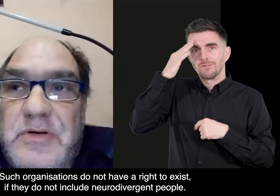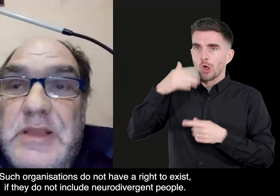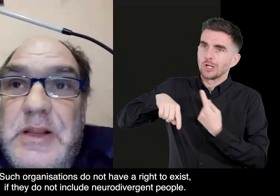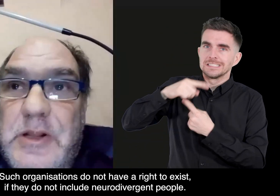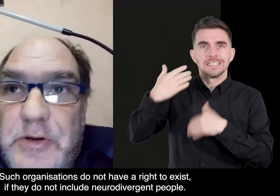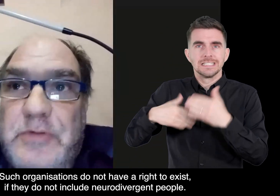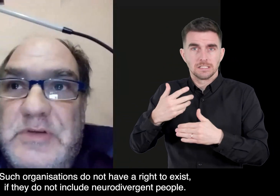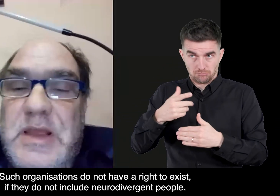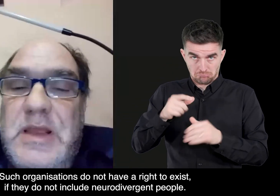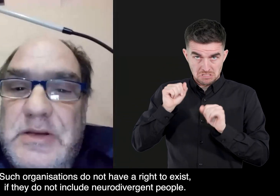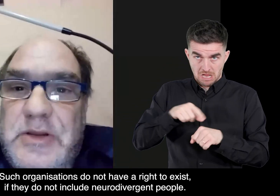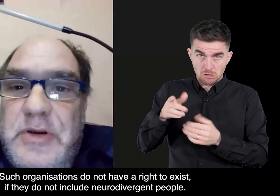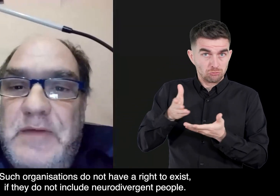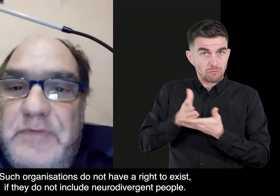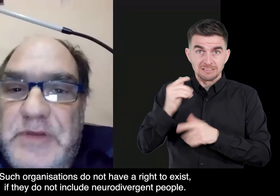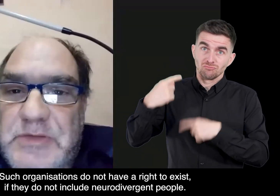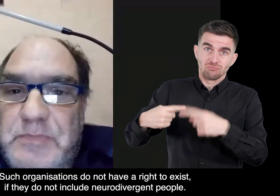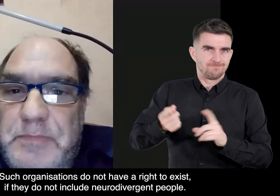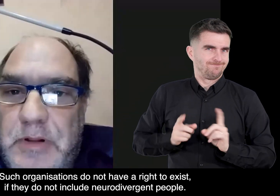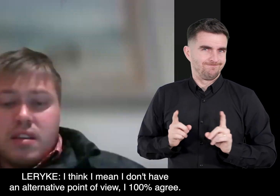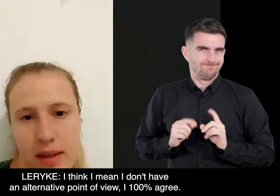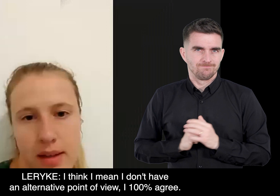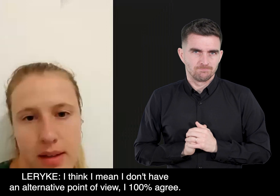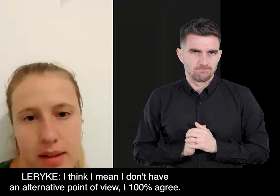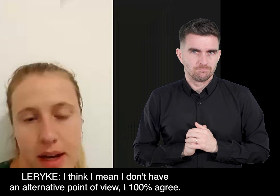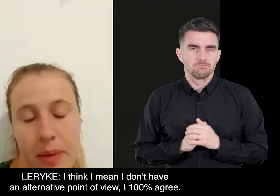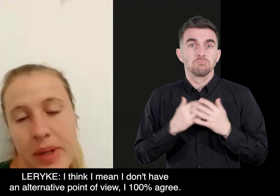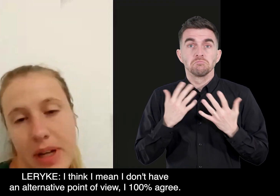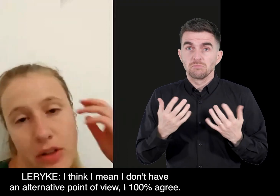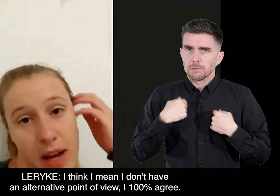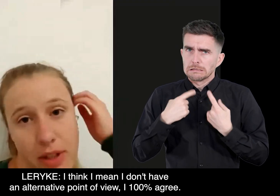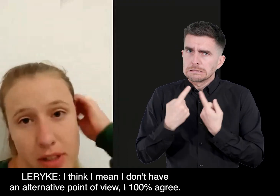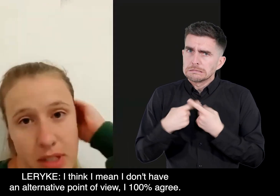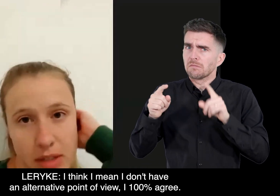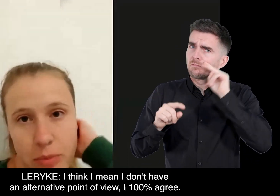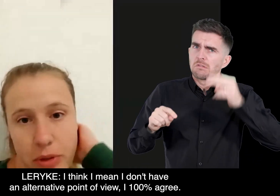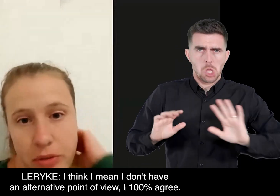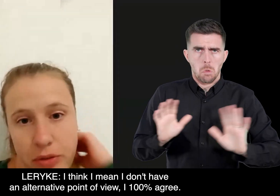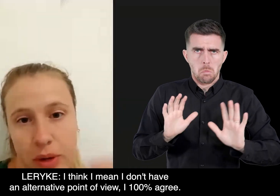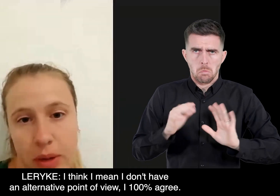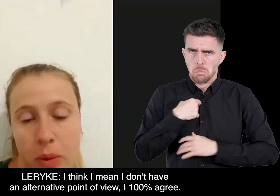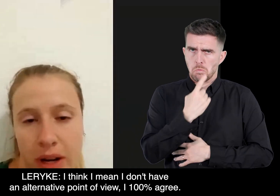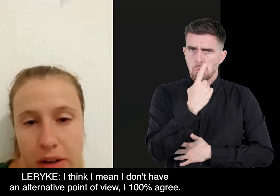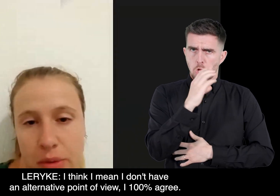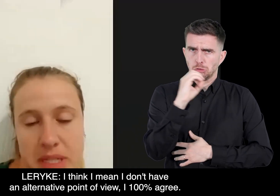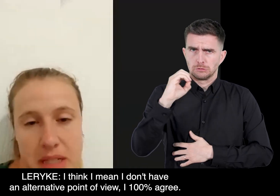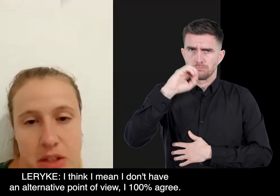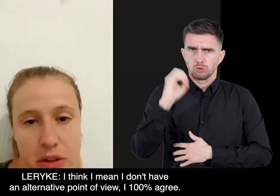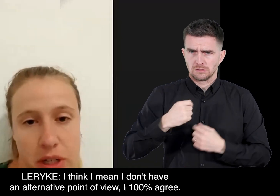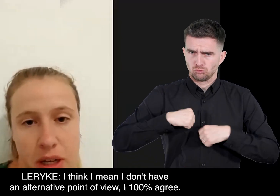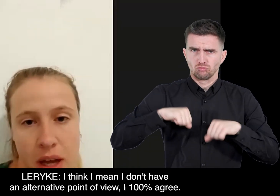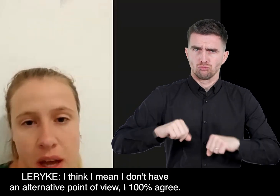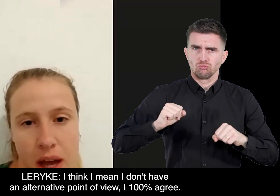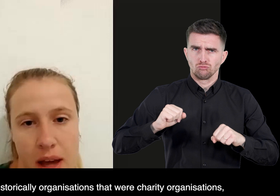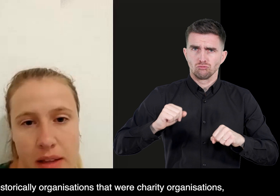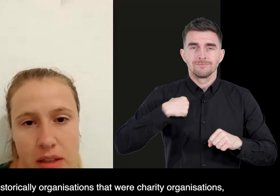do not include neurodivergent people. I think, I don't have an alternative point of view. I 100%